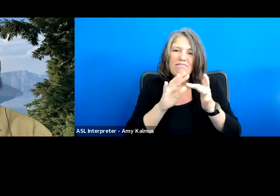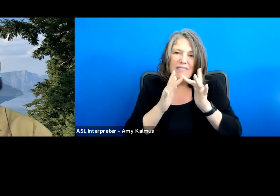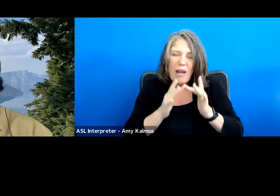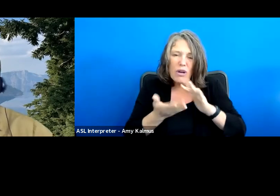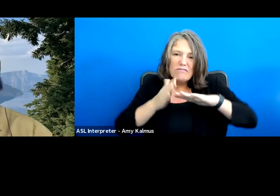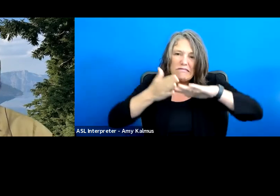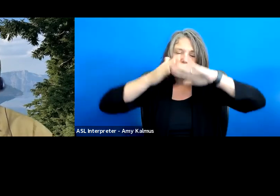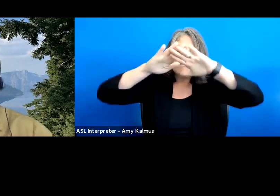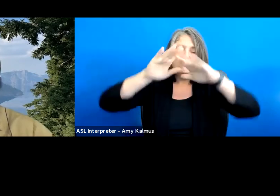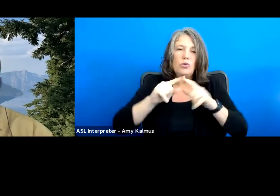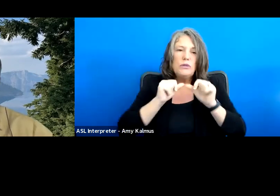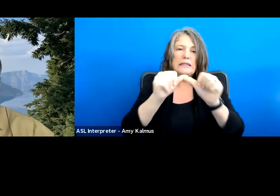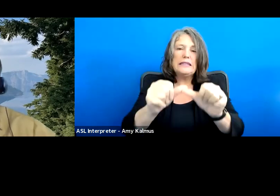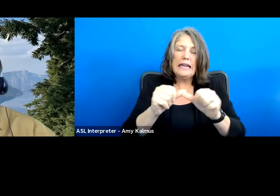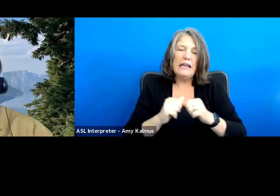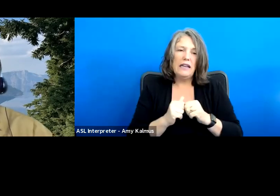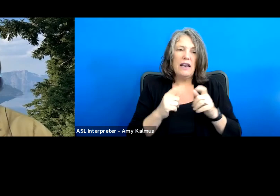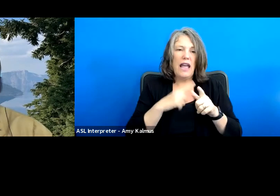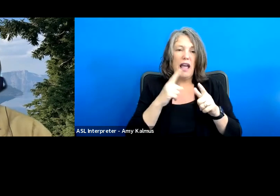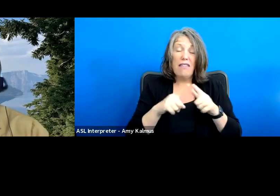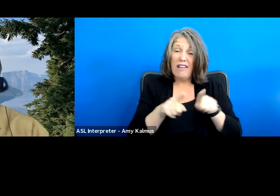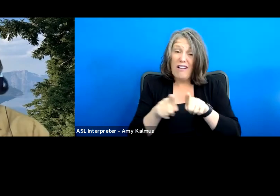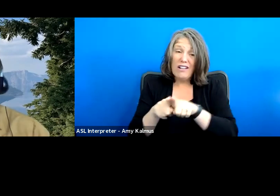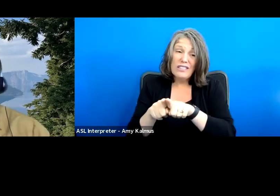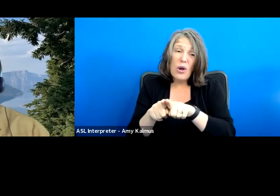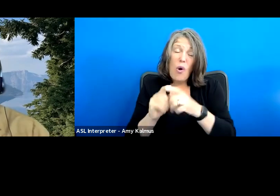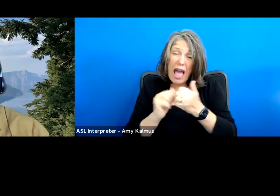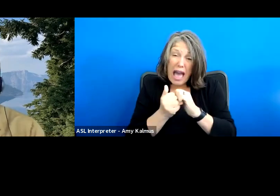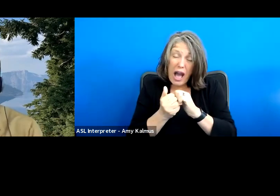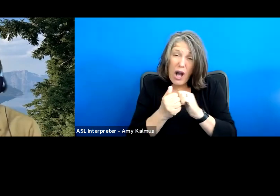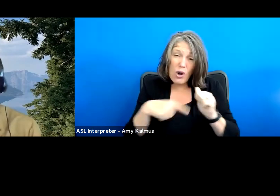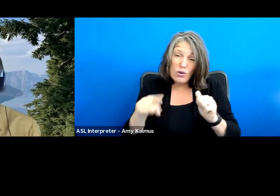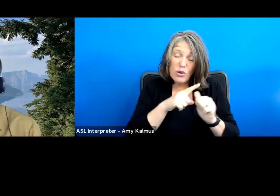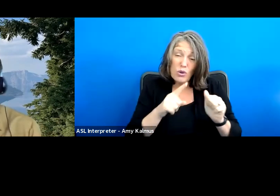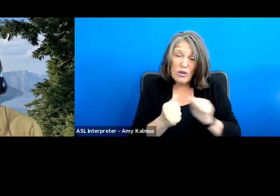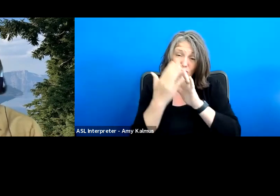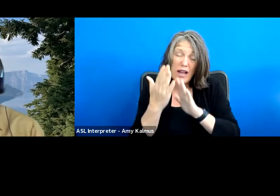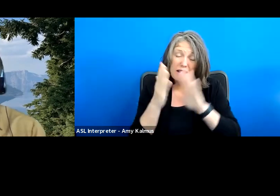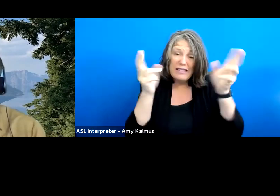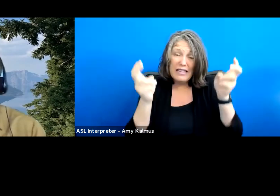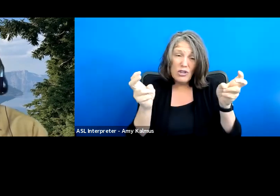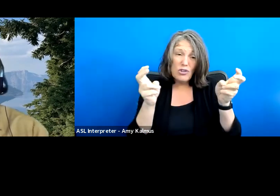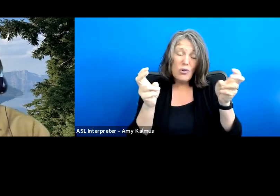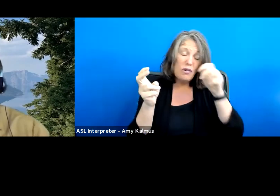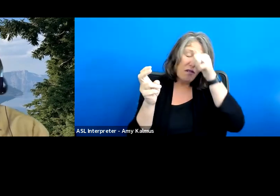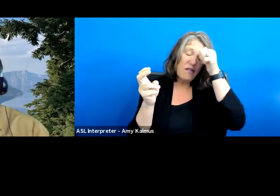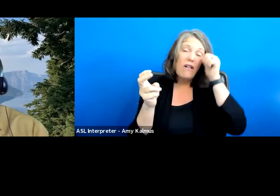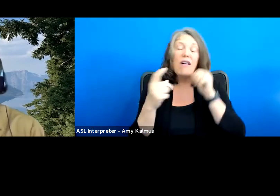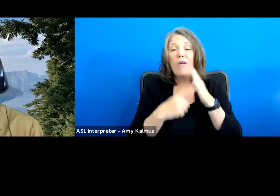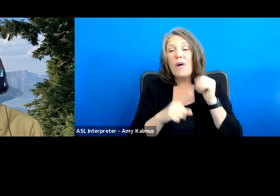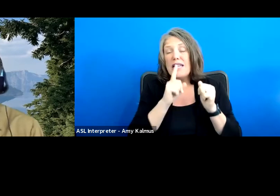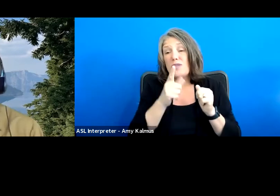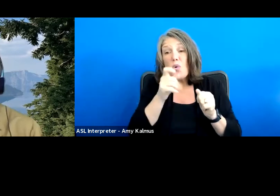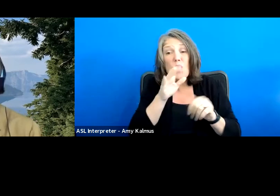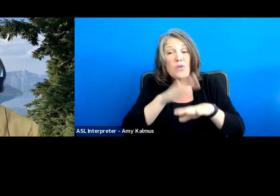you can sustain them? And then also, how do you address the issue of who is